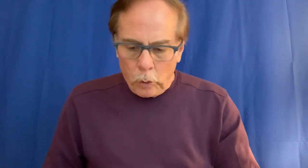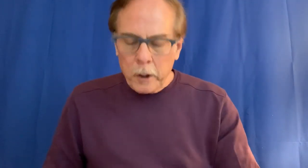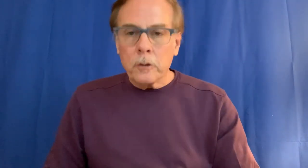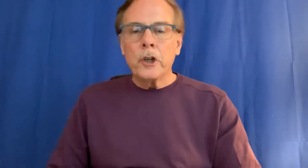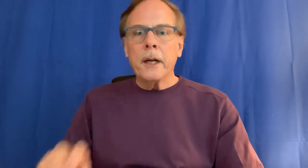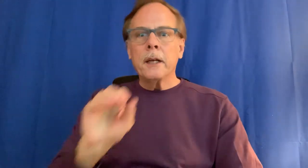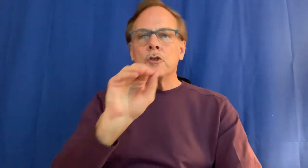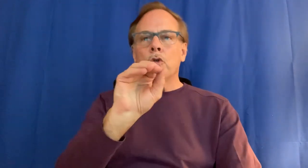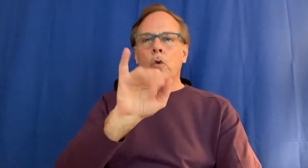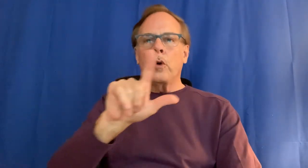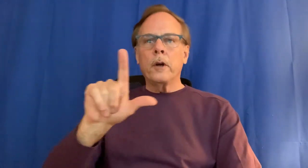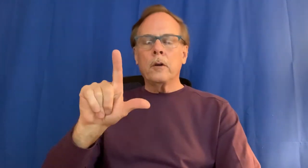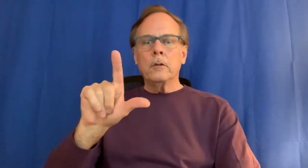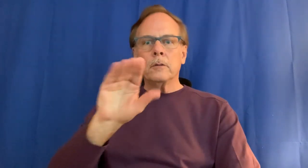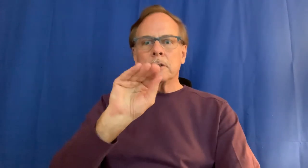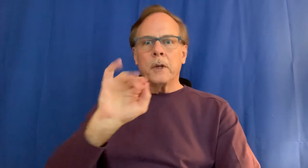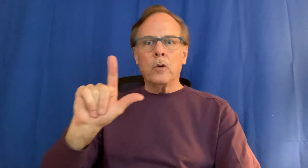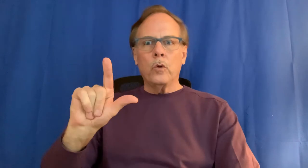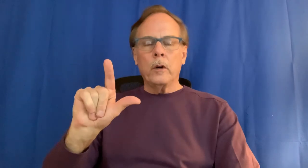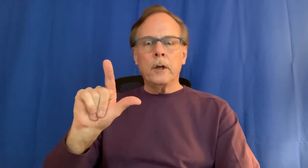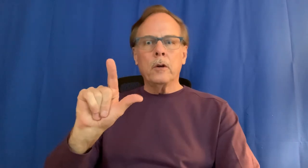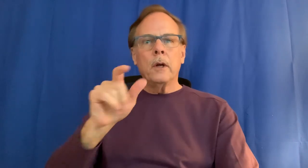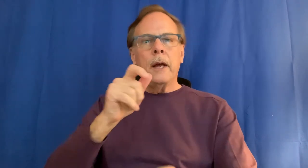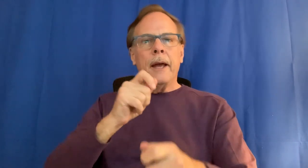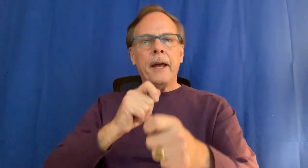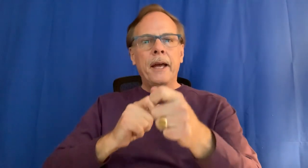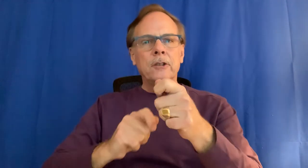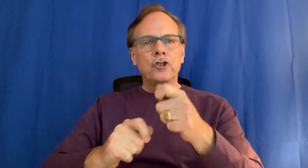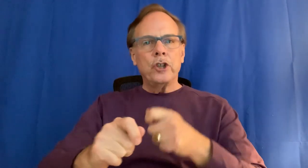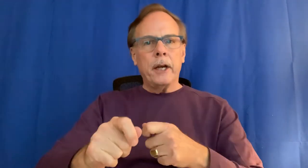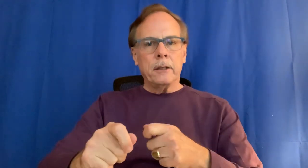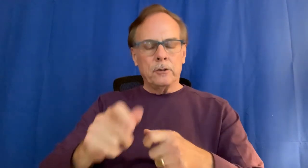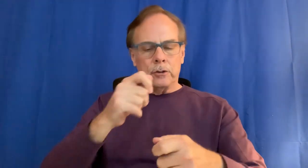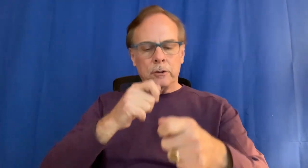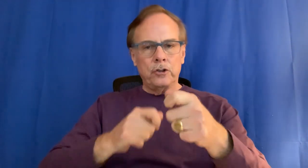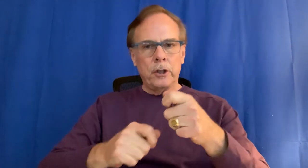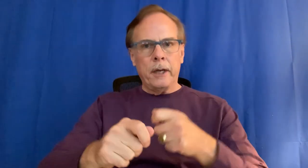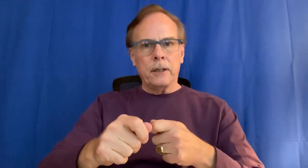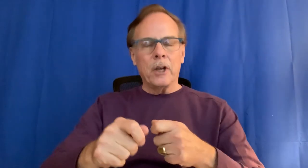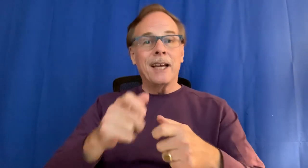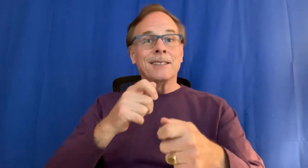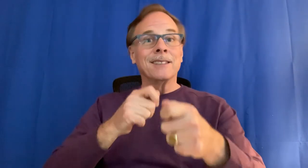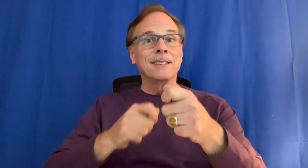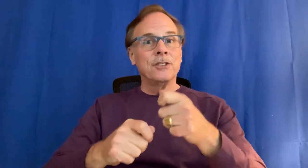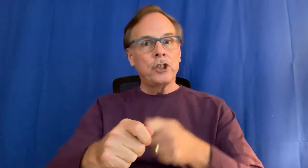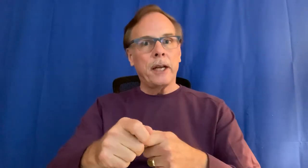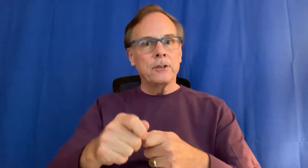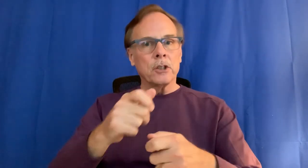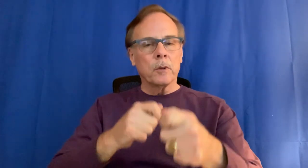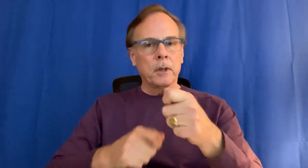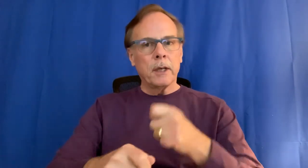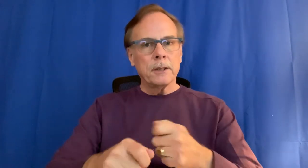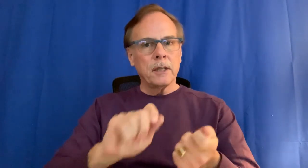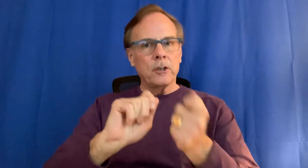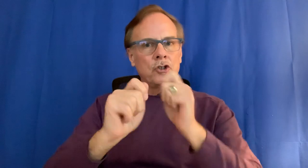Oil change, oil, spell oil, and change, as in change as replace, not